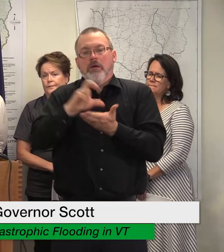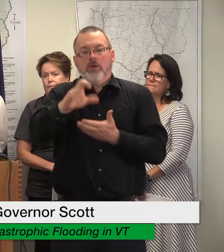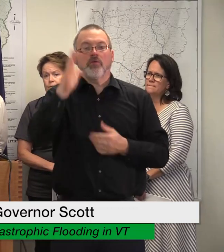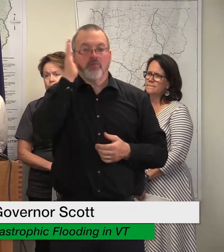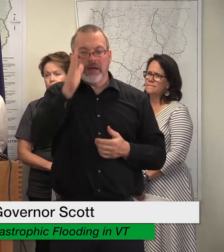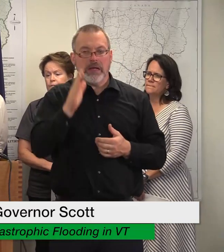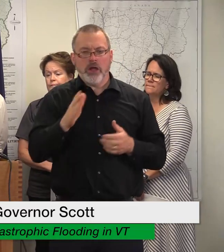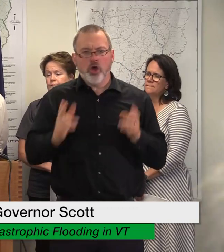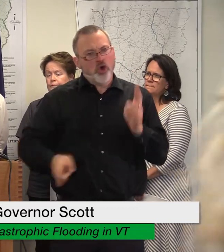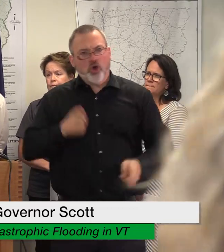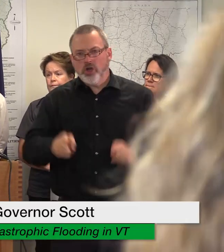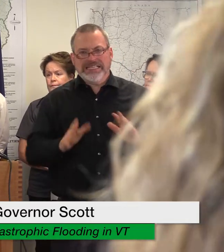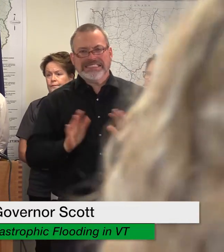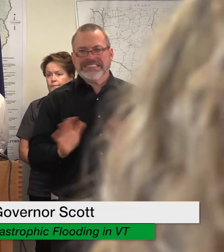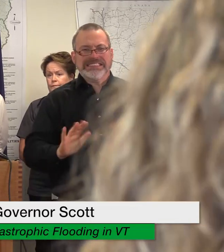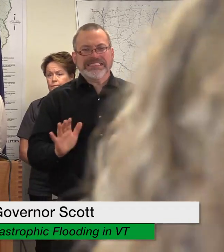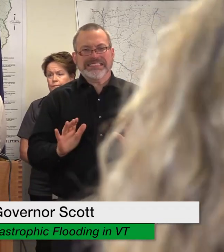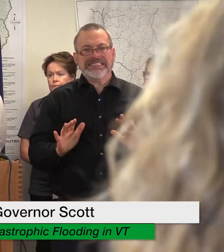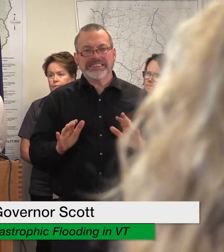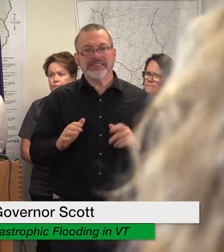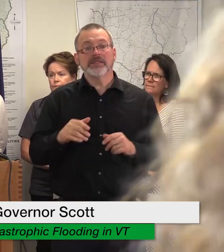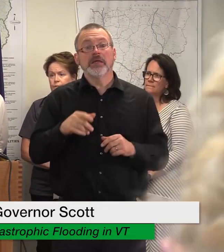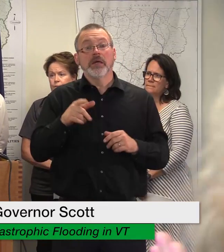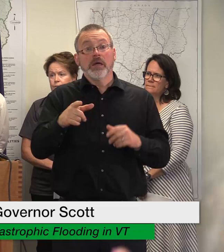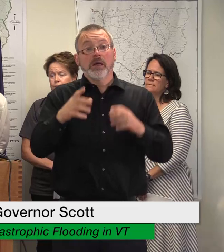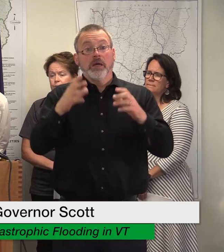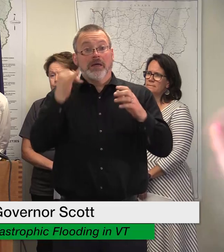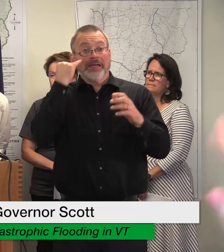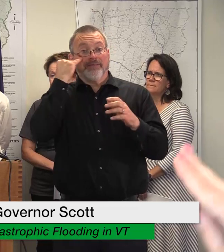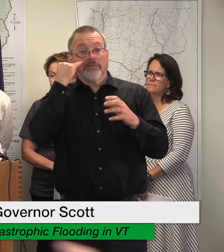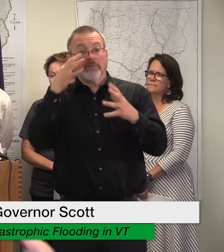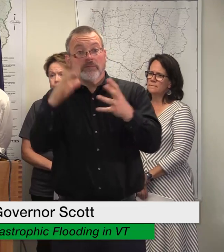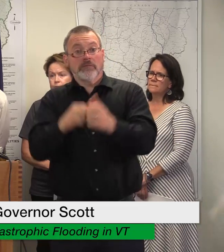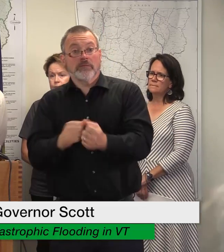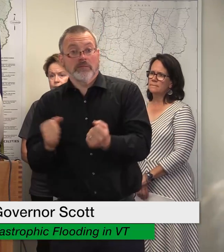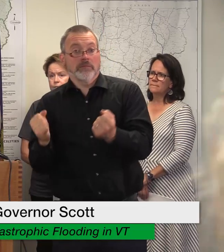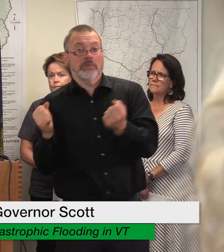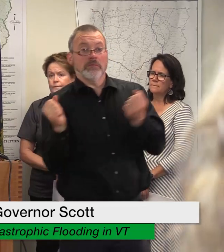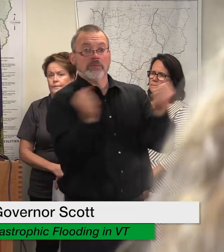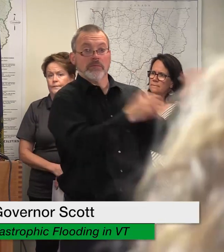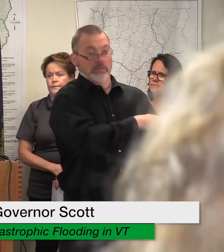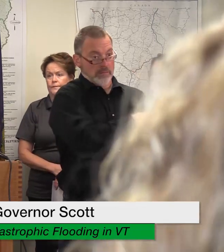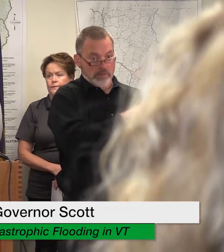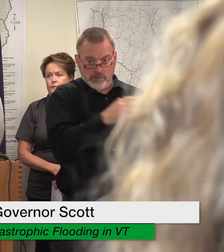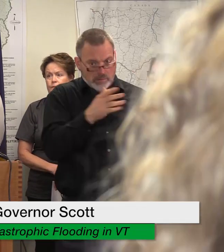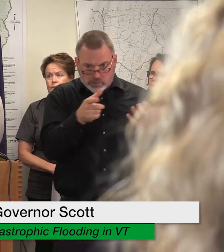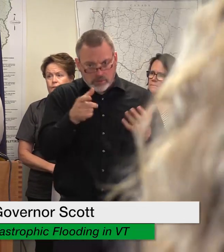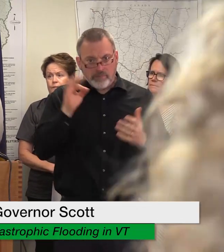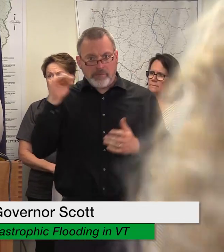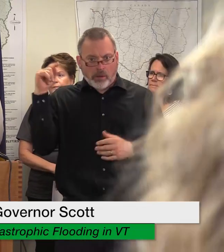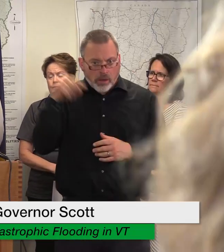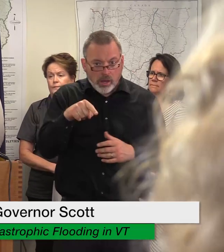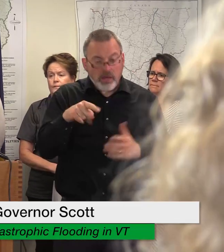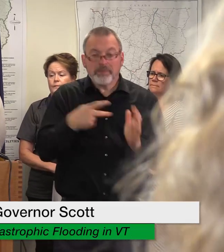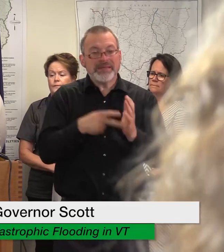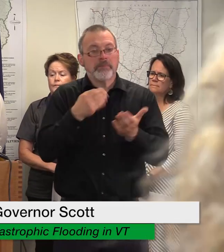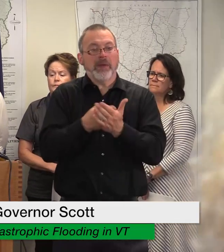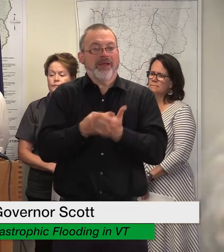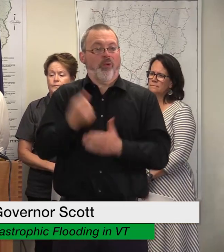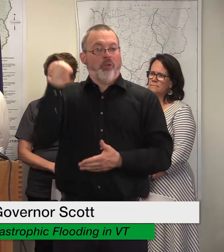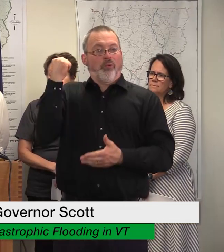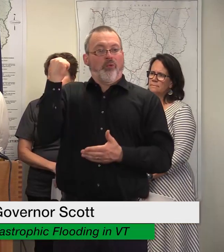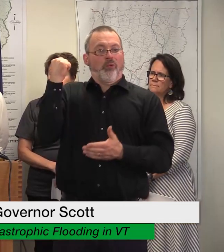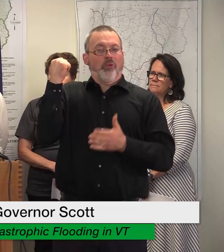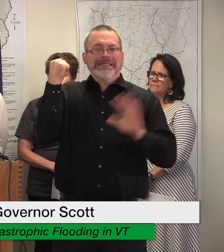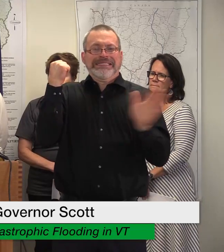complete could void your FEMA award. So we want folks to be very careful. We understand that there is a desire and